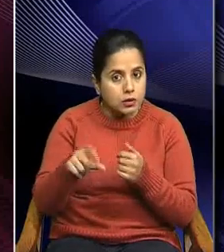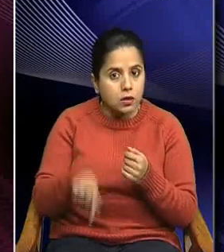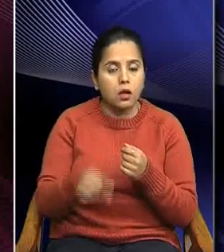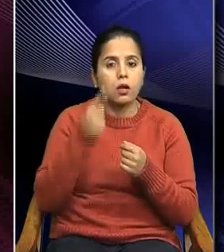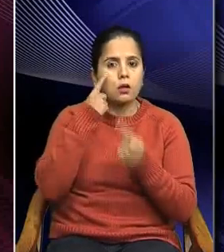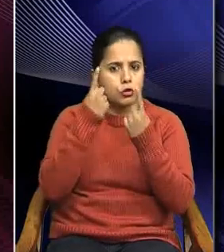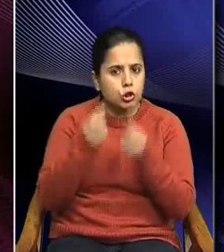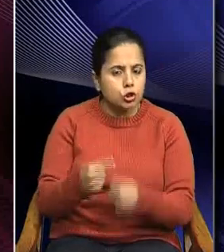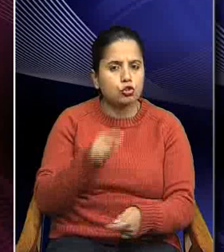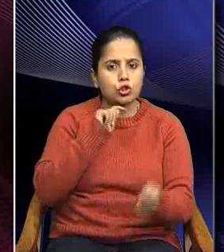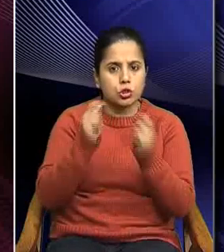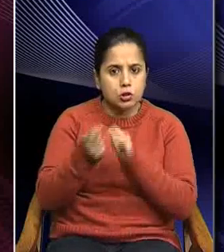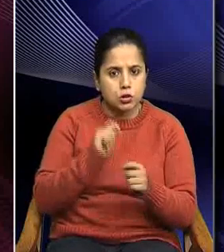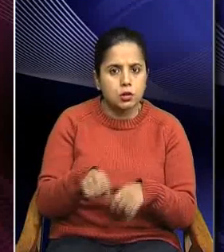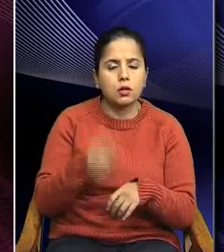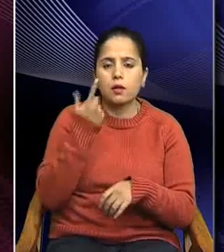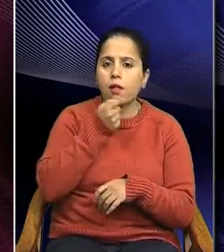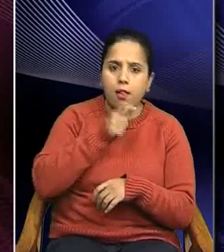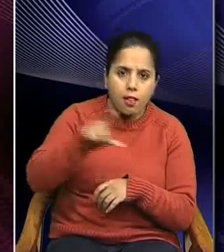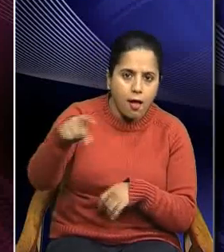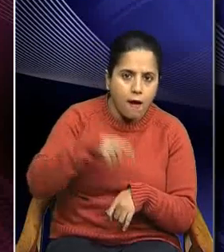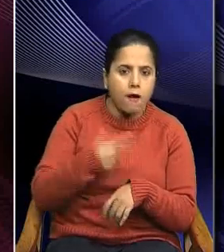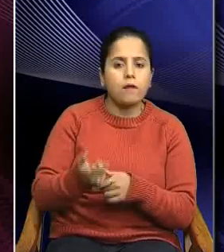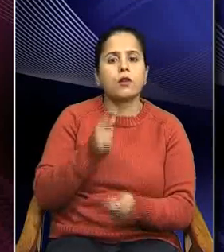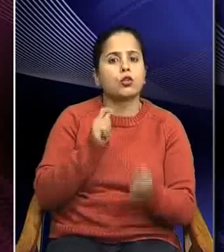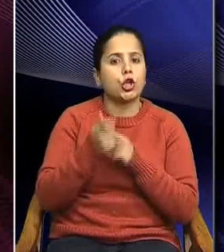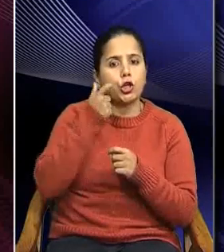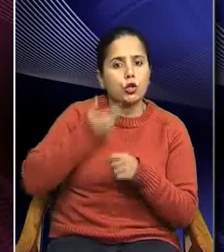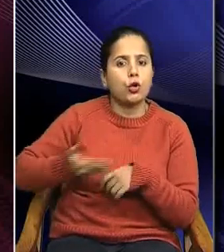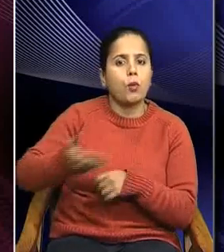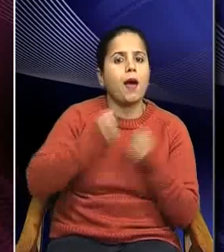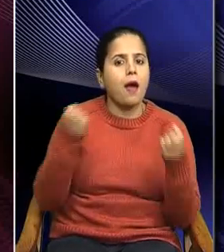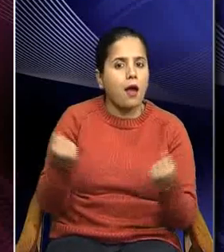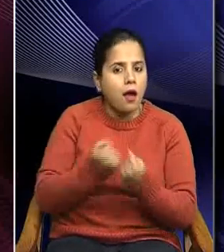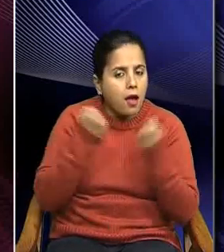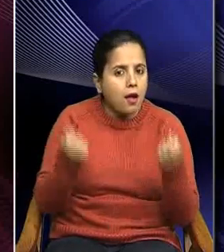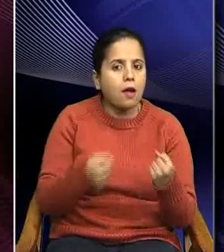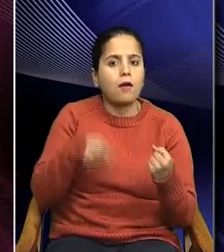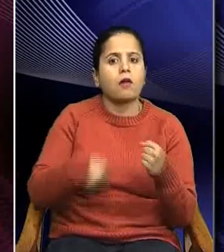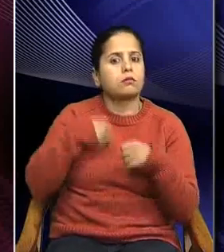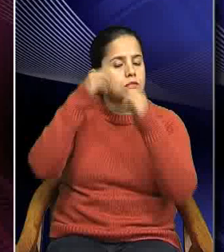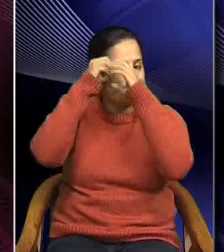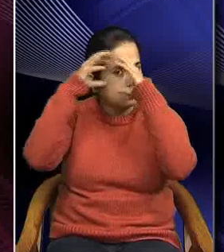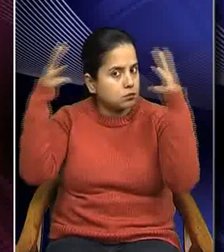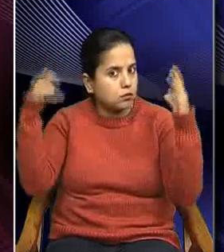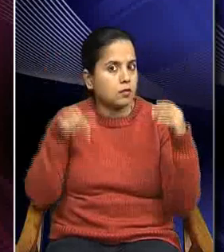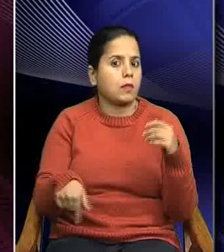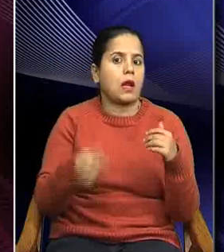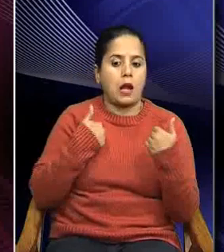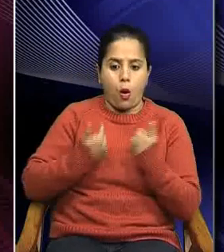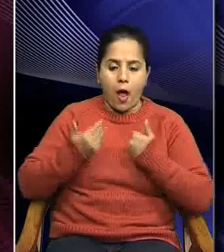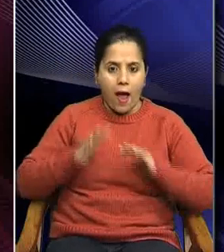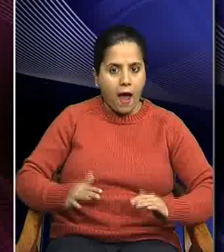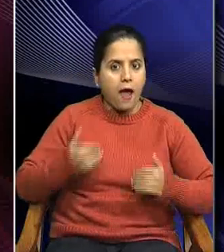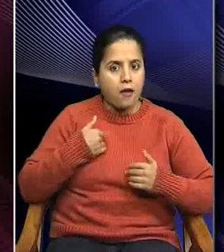speculations as inevitable and fundamental human activity around contextualizing and rationalizing our existence.